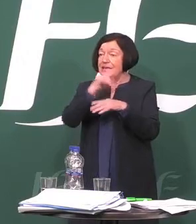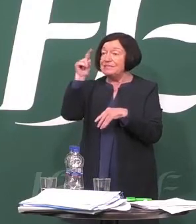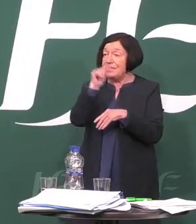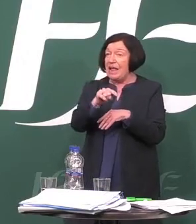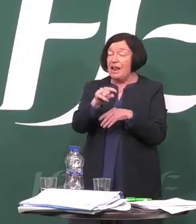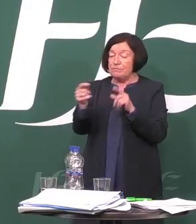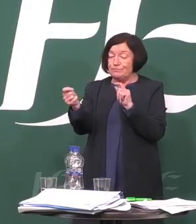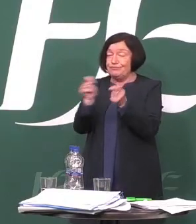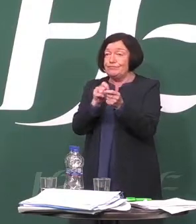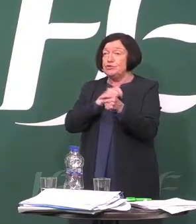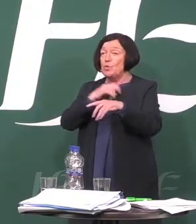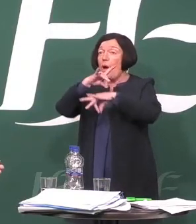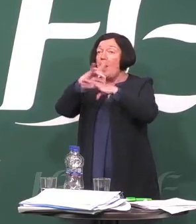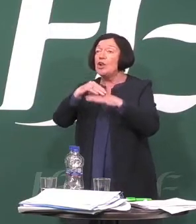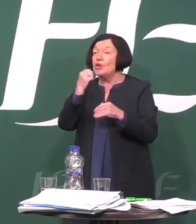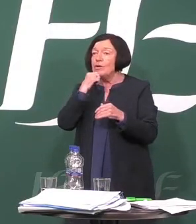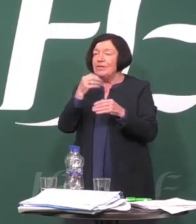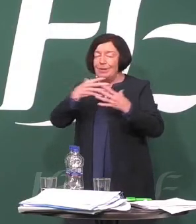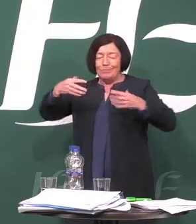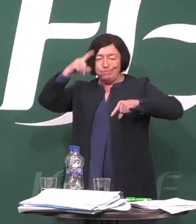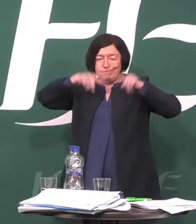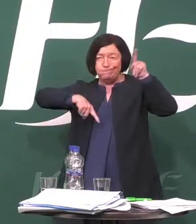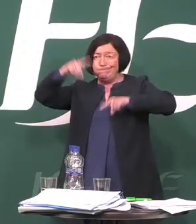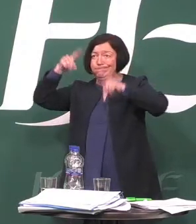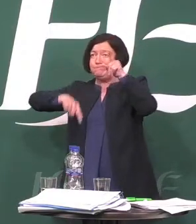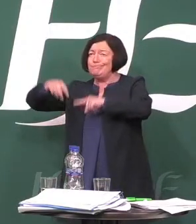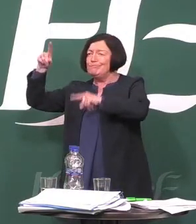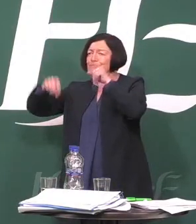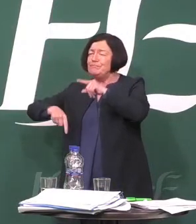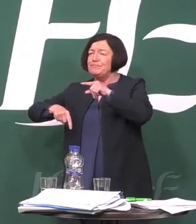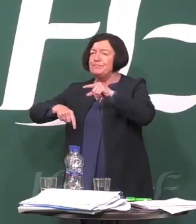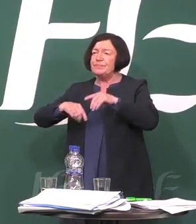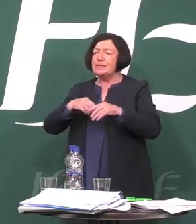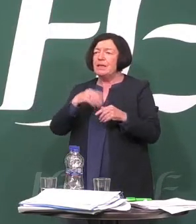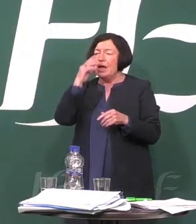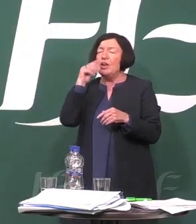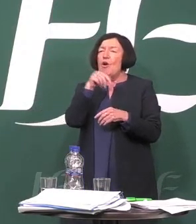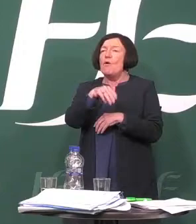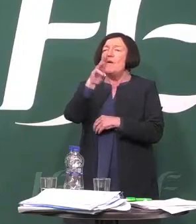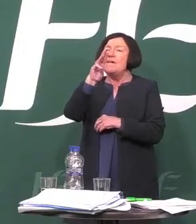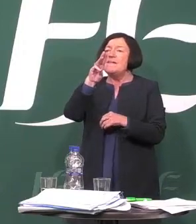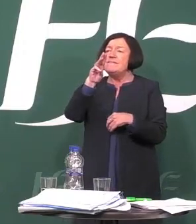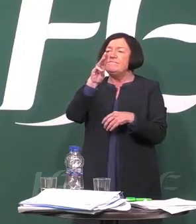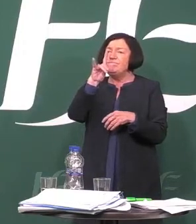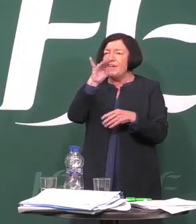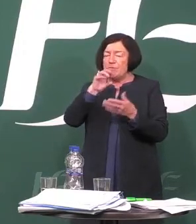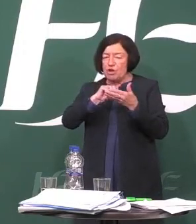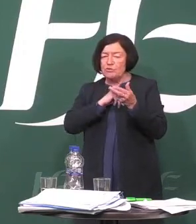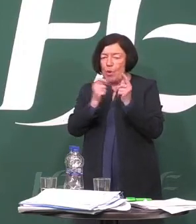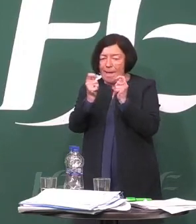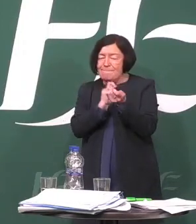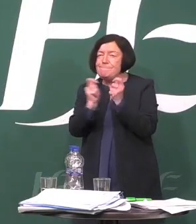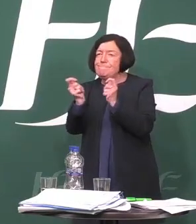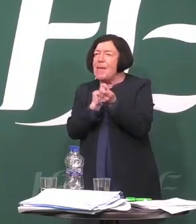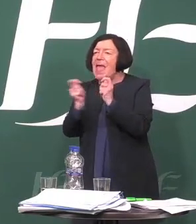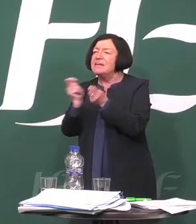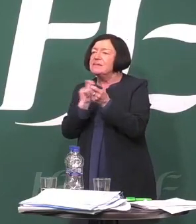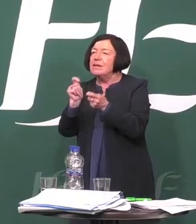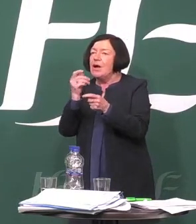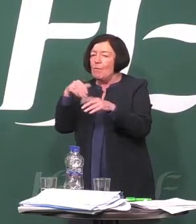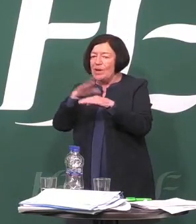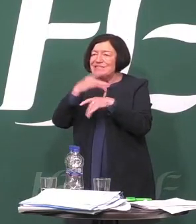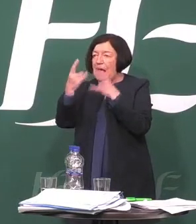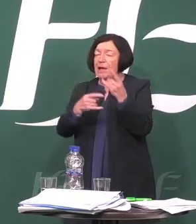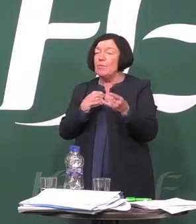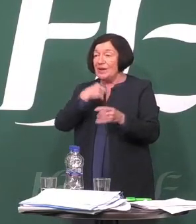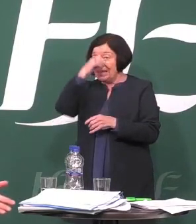and translating that into hospitalisation, there's a wide range. So I know Philip is constantly amending that based on where things are